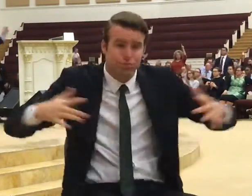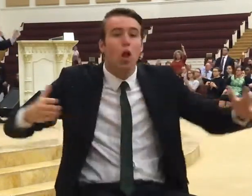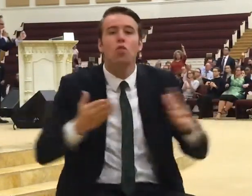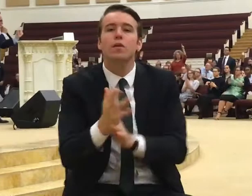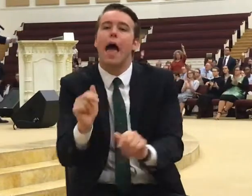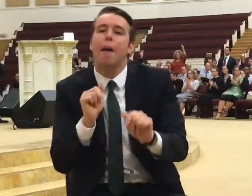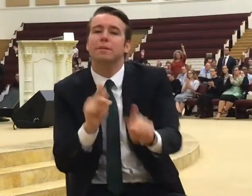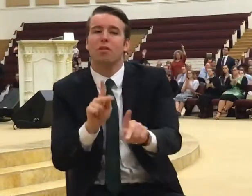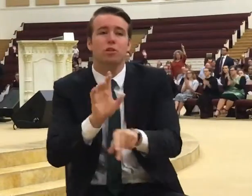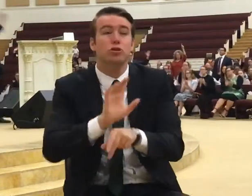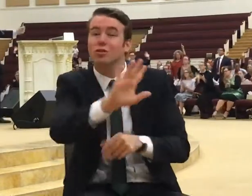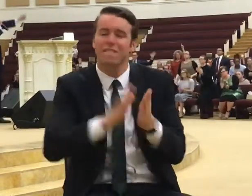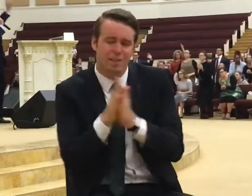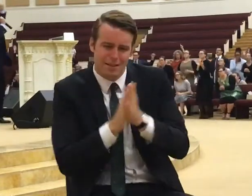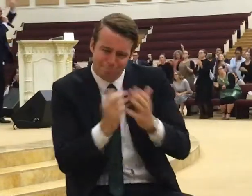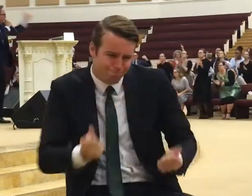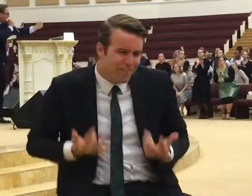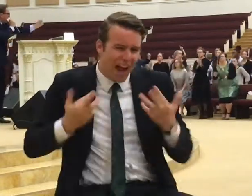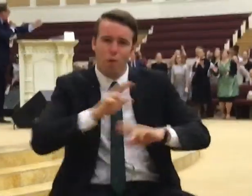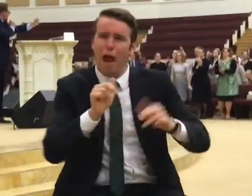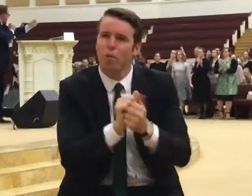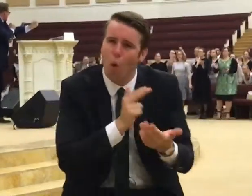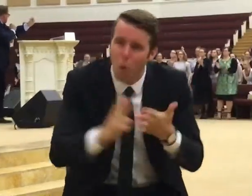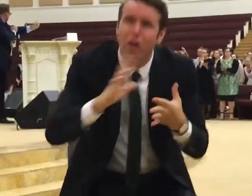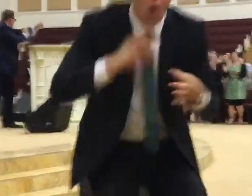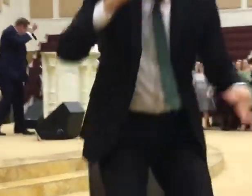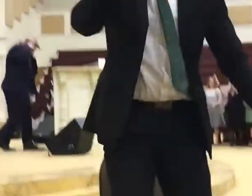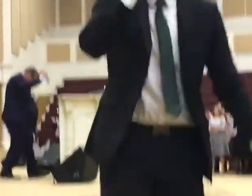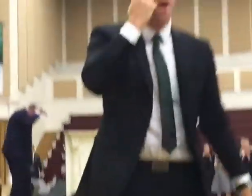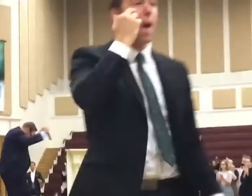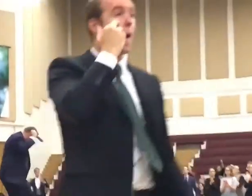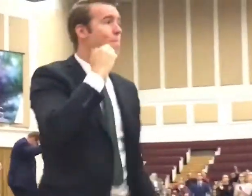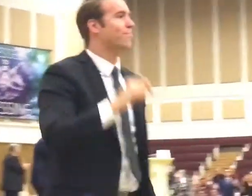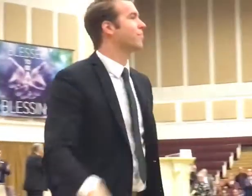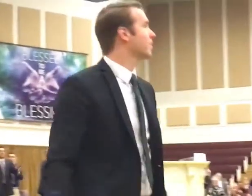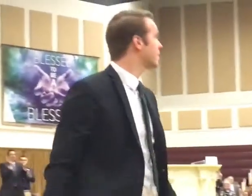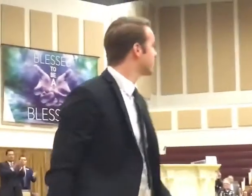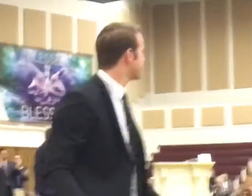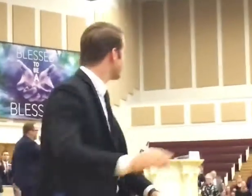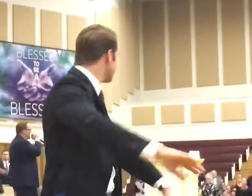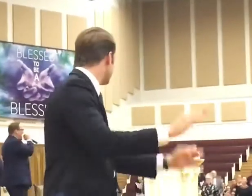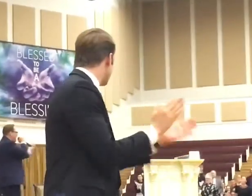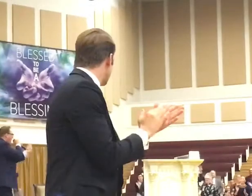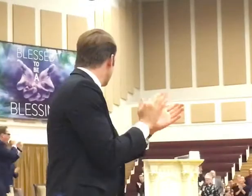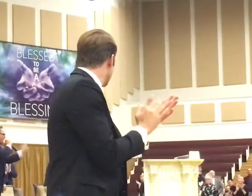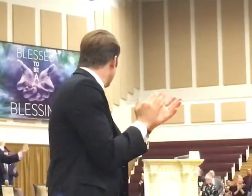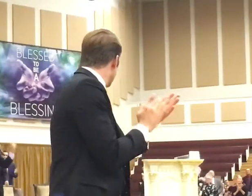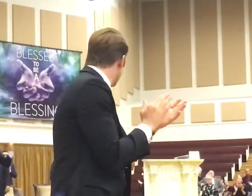on fire. Get on fire. Thank you.